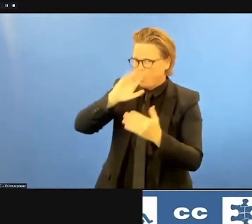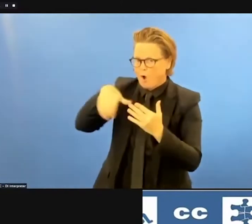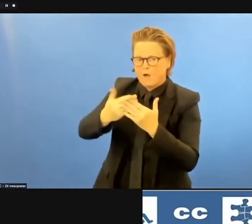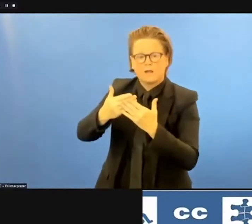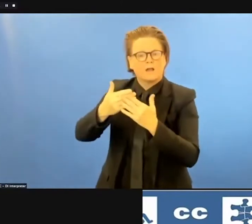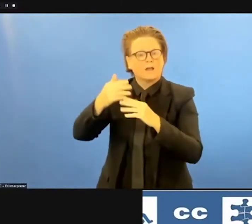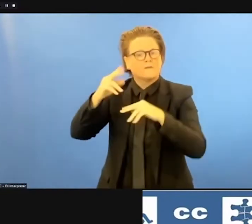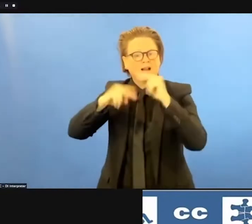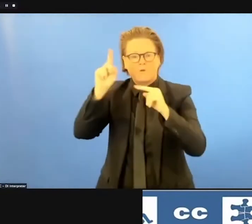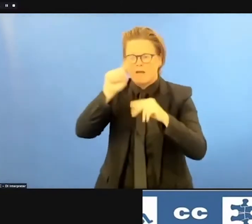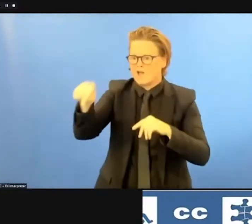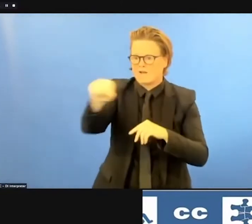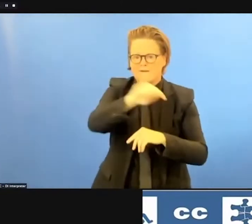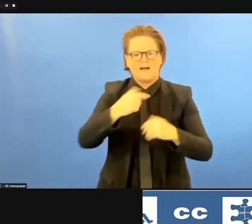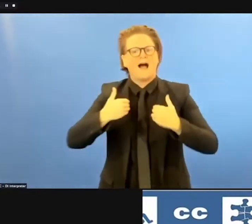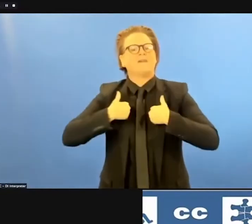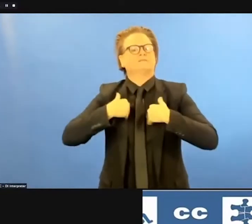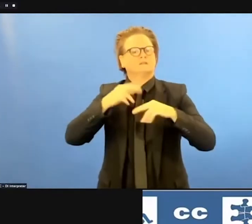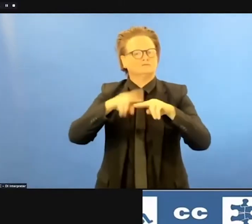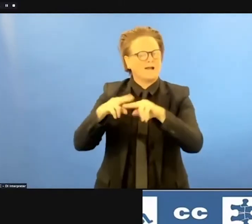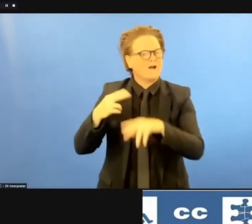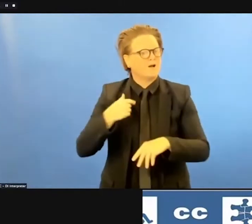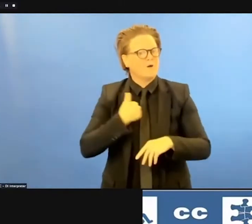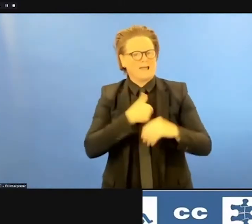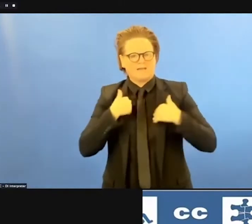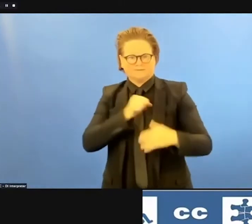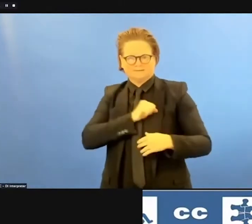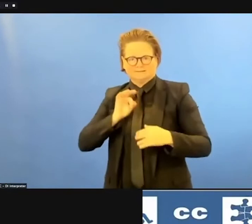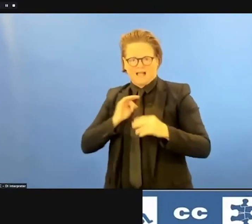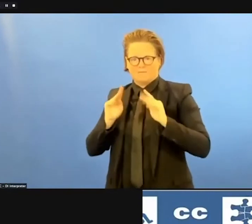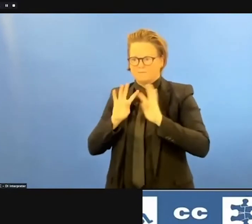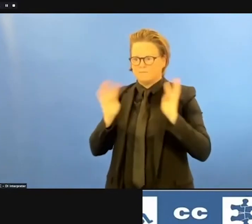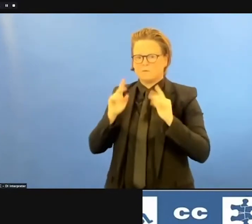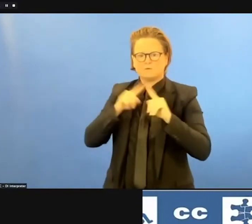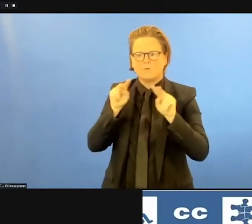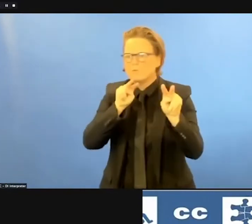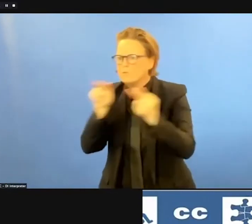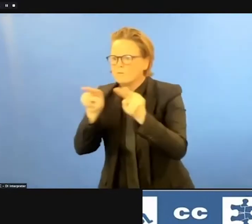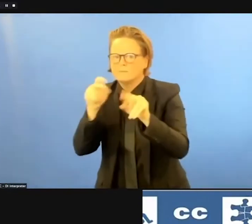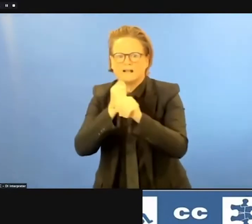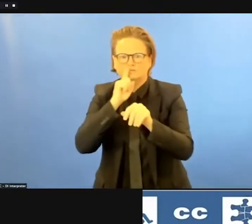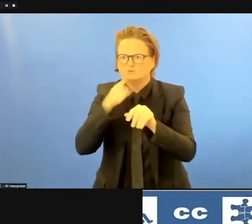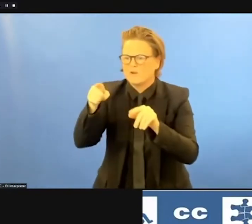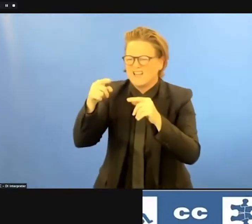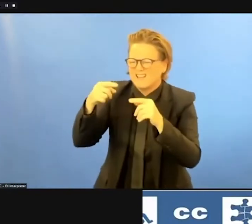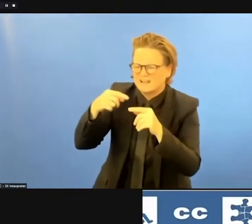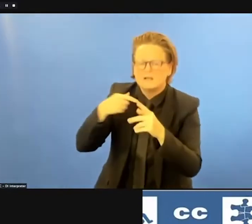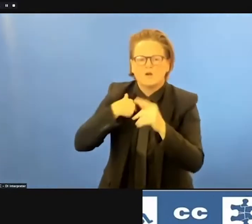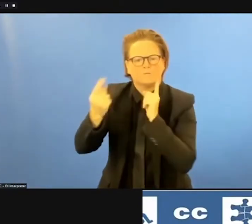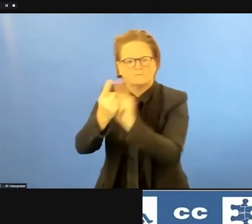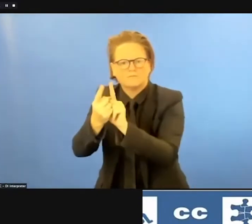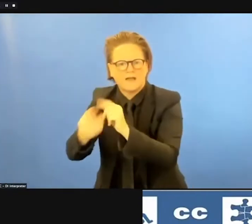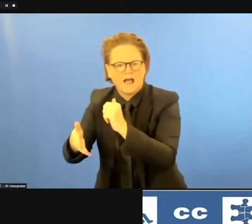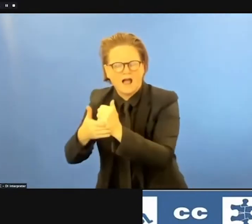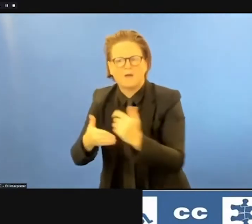would need assistance. Our sites have accessible restrooms. So we should be all set.